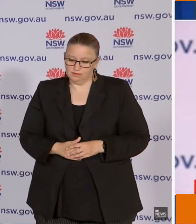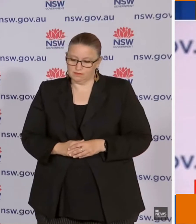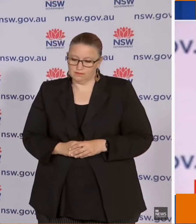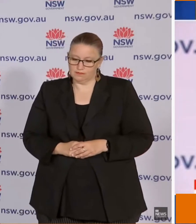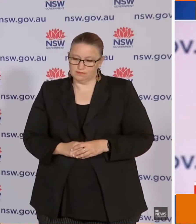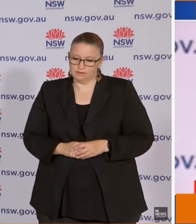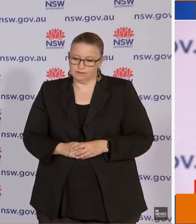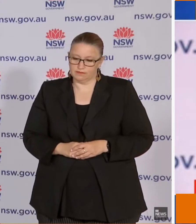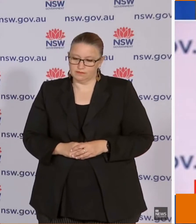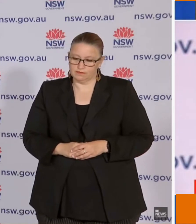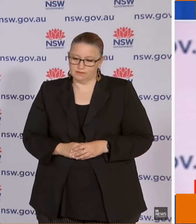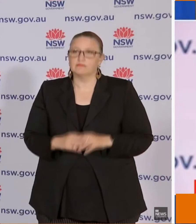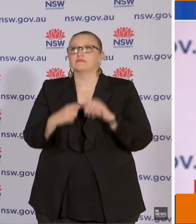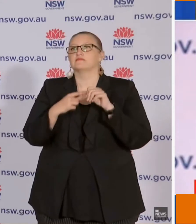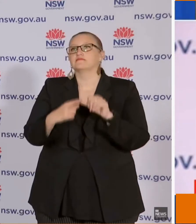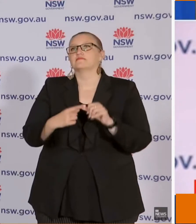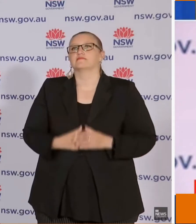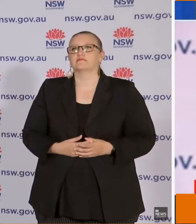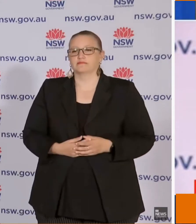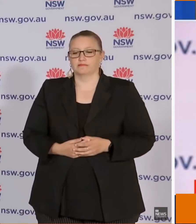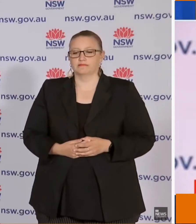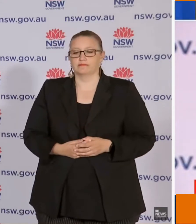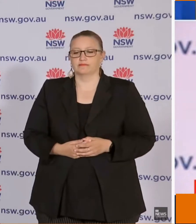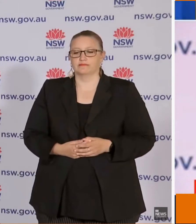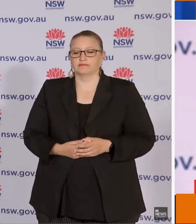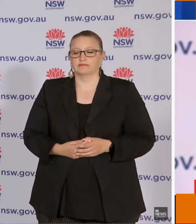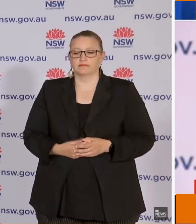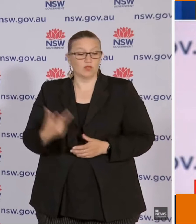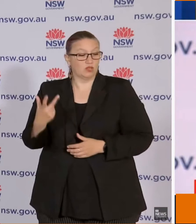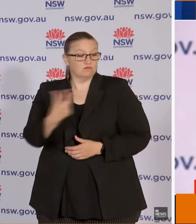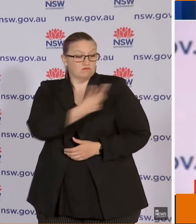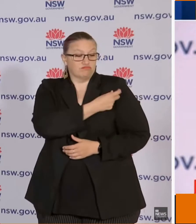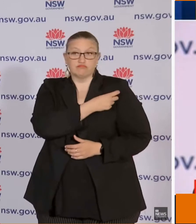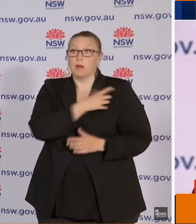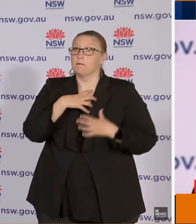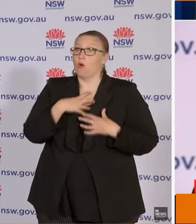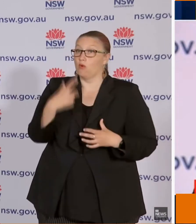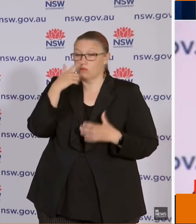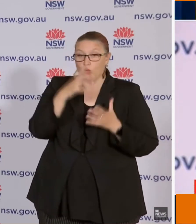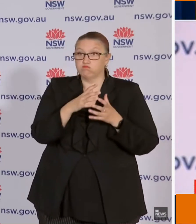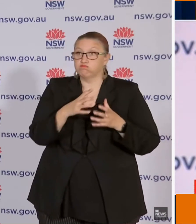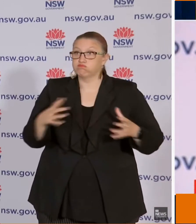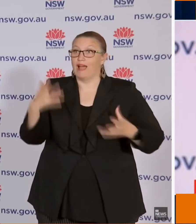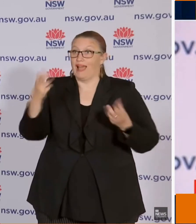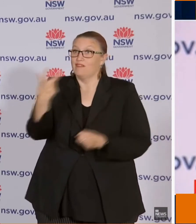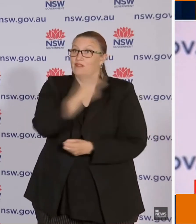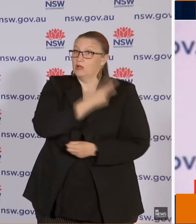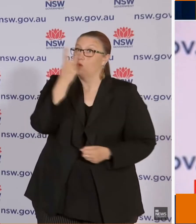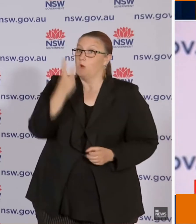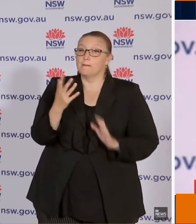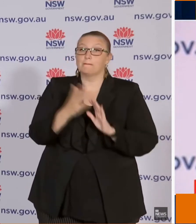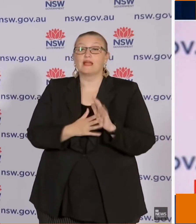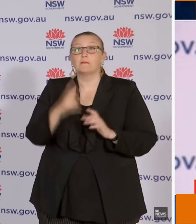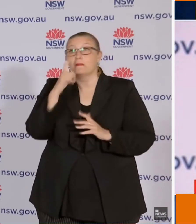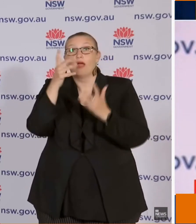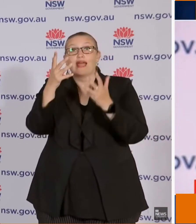the rate of vaccination, it reduces the likelihood of people getting COVID and being severely ill of COVID. So we know now we've gone